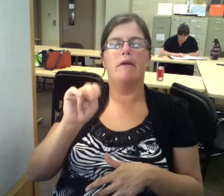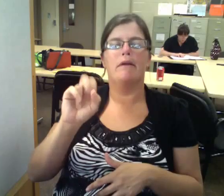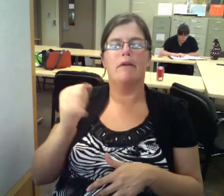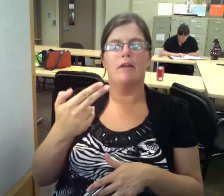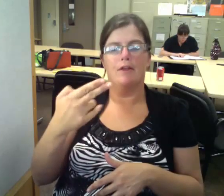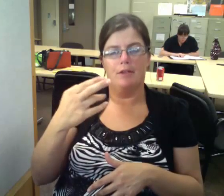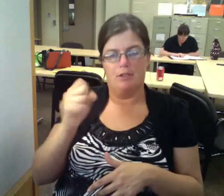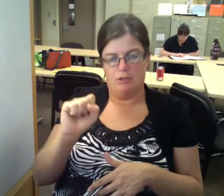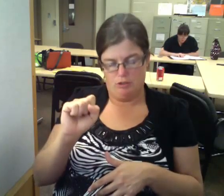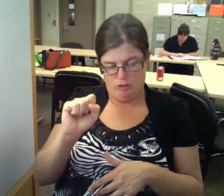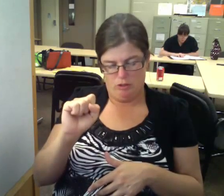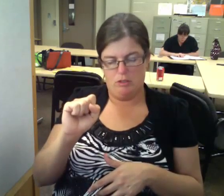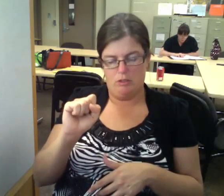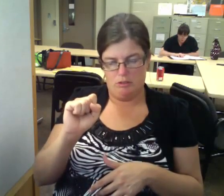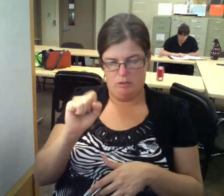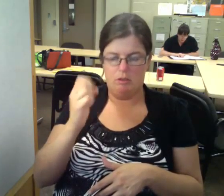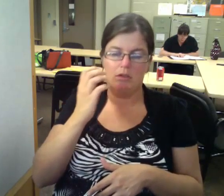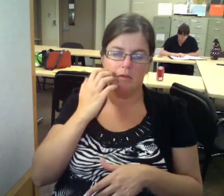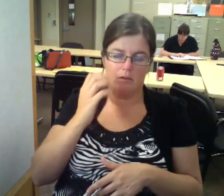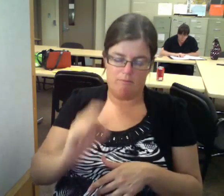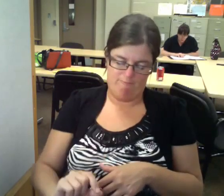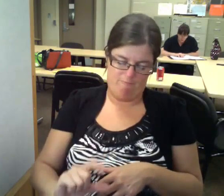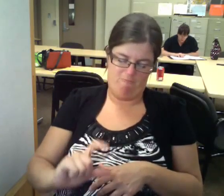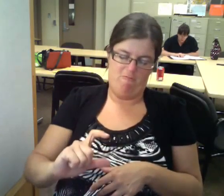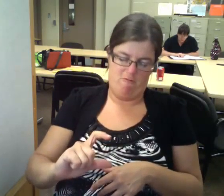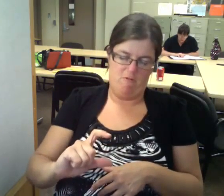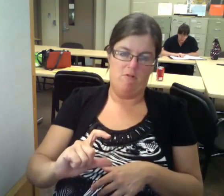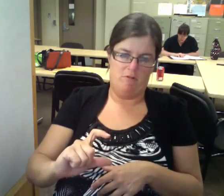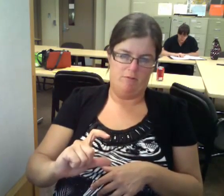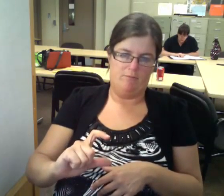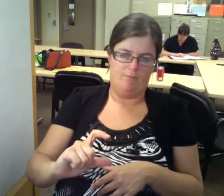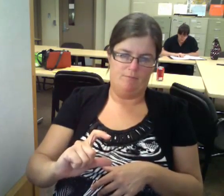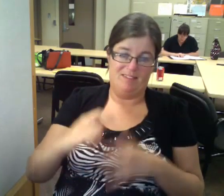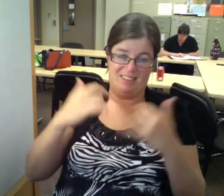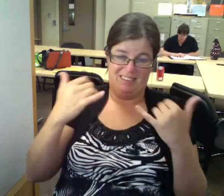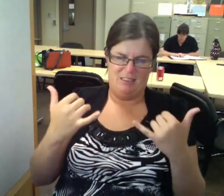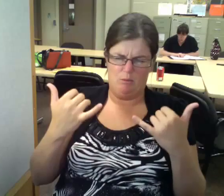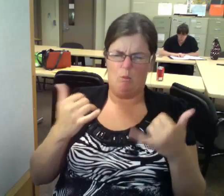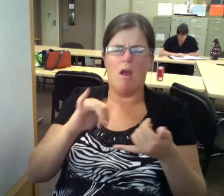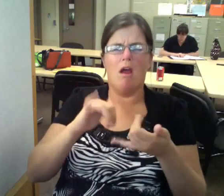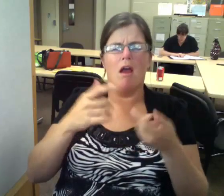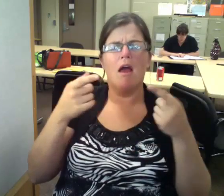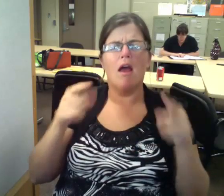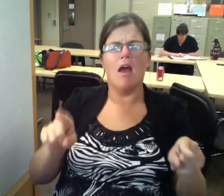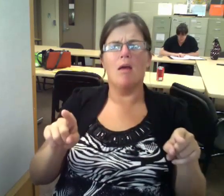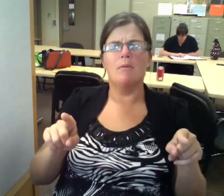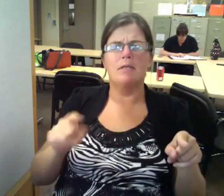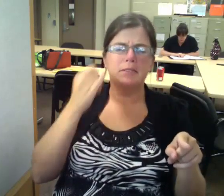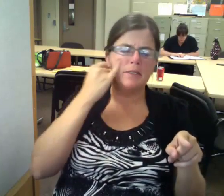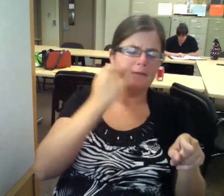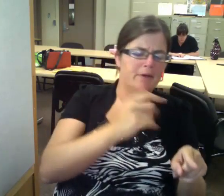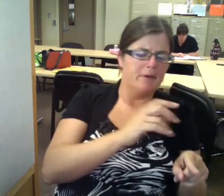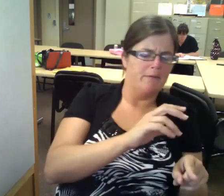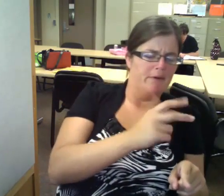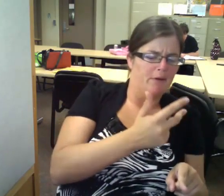Now, what do we do when we have one measurement in inches and one measurement in feet? That's